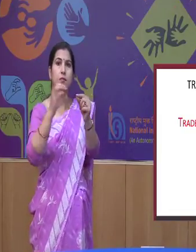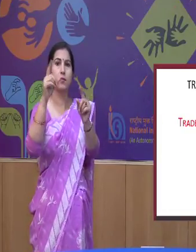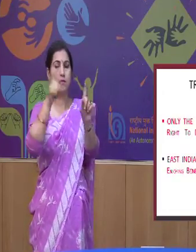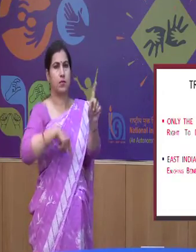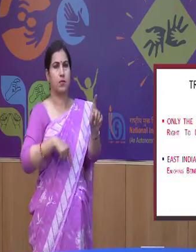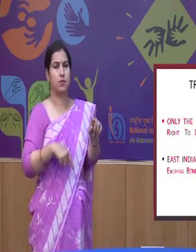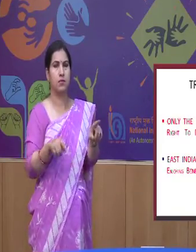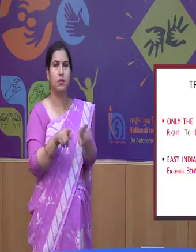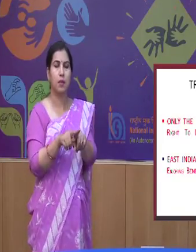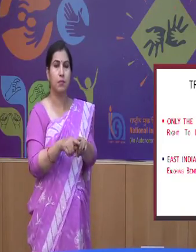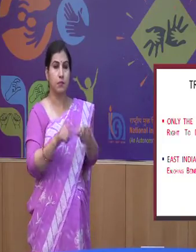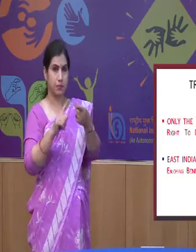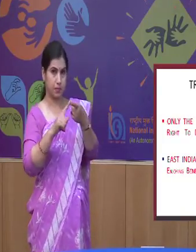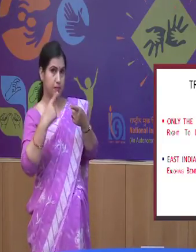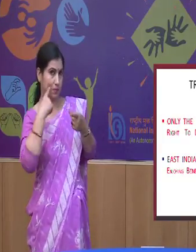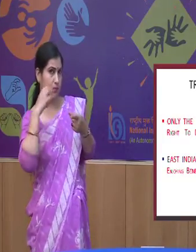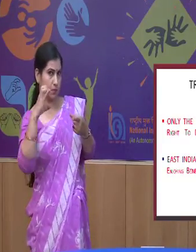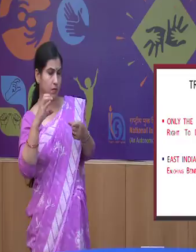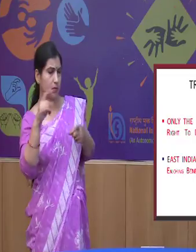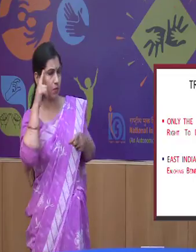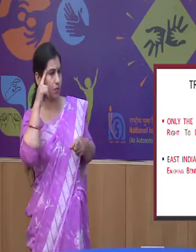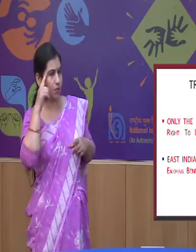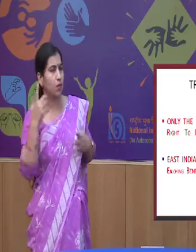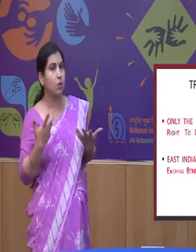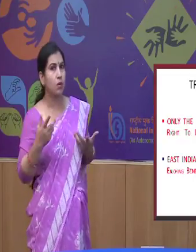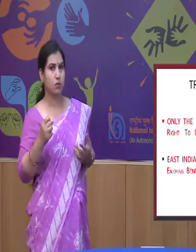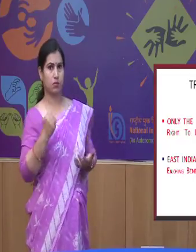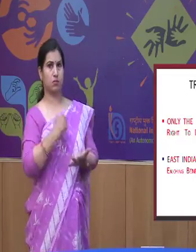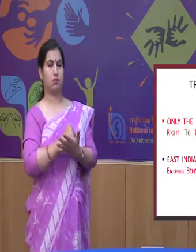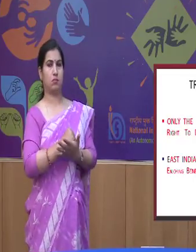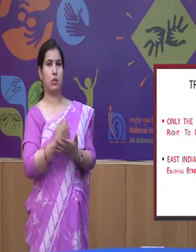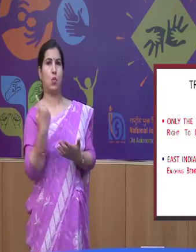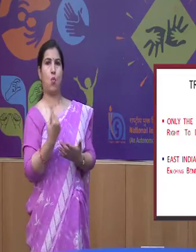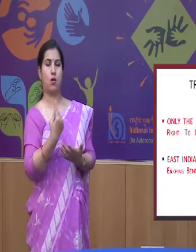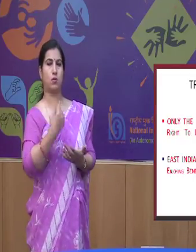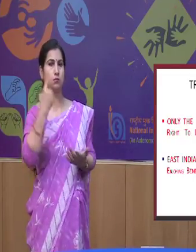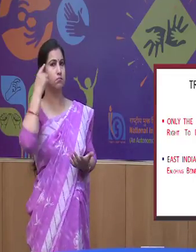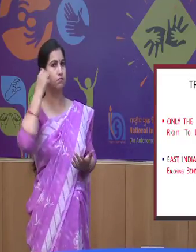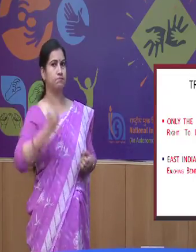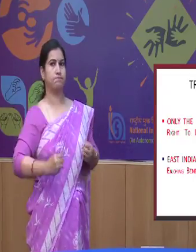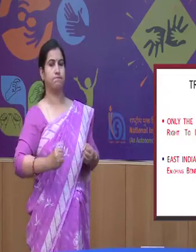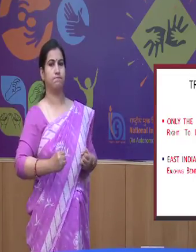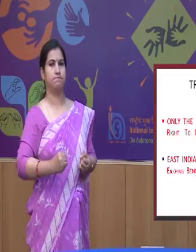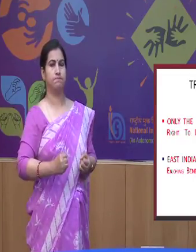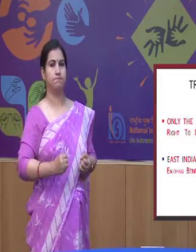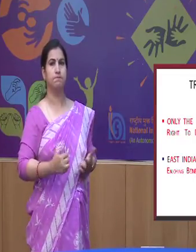The East India Company had the sole rights of trading or doing business in